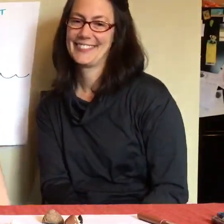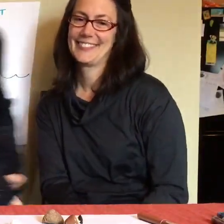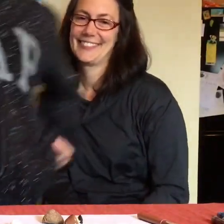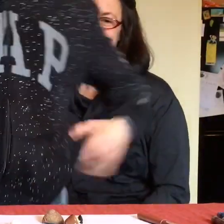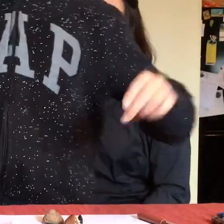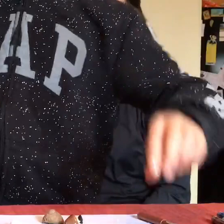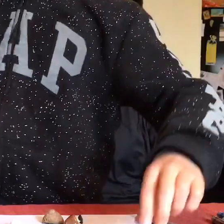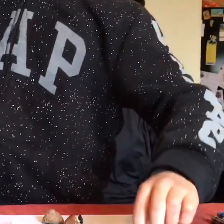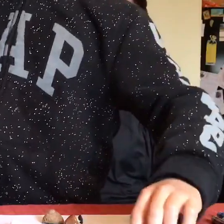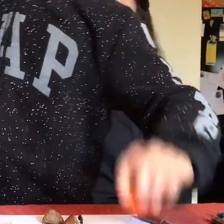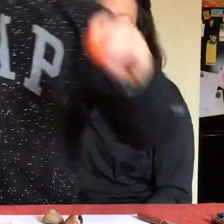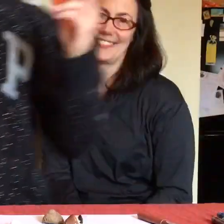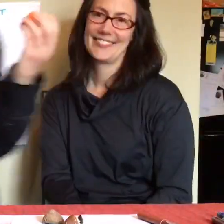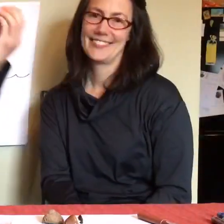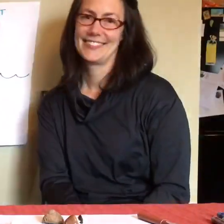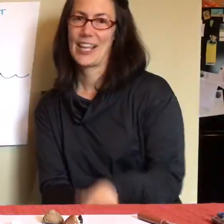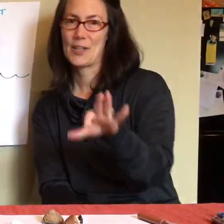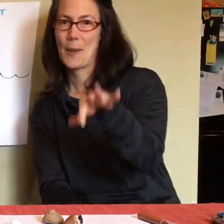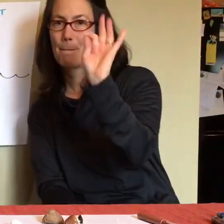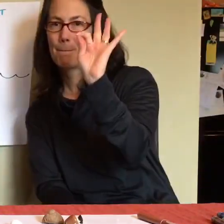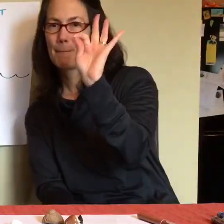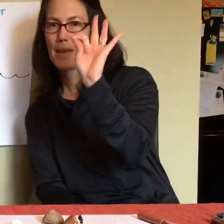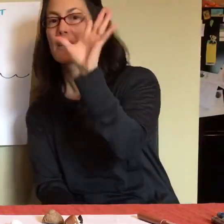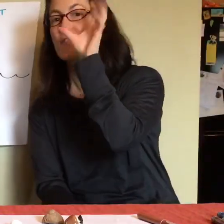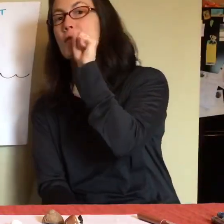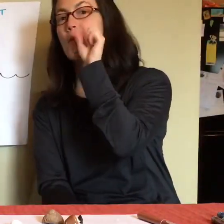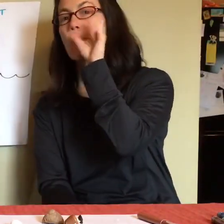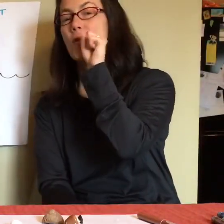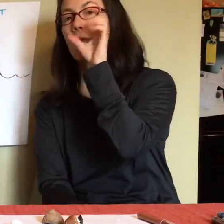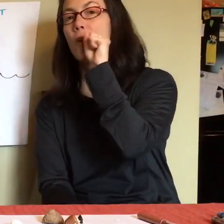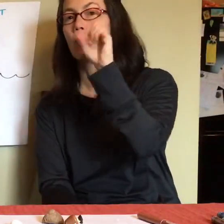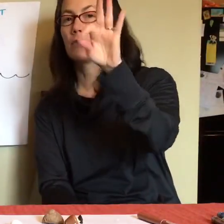I choose the foam ball.